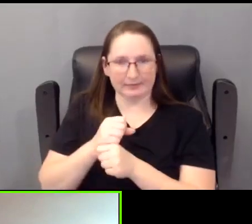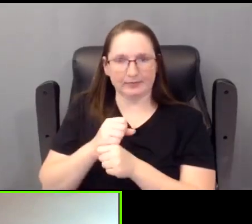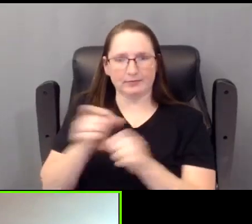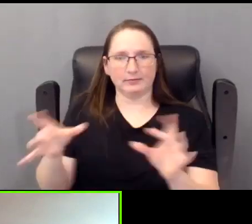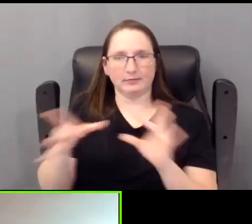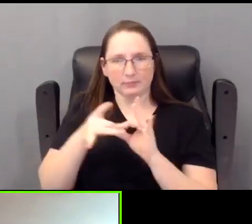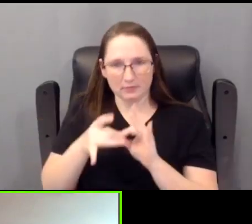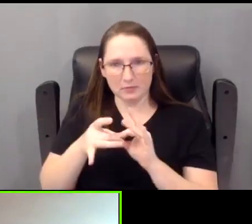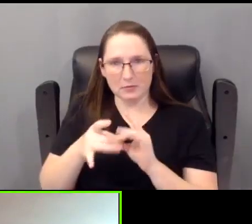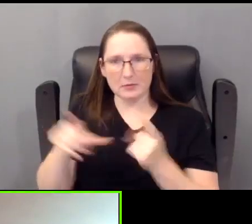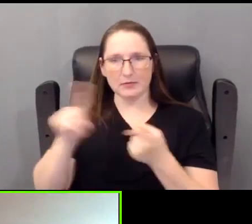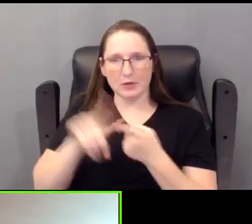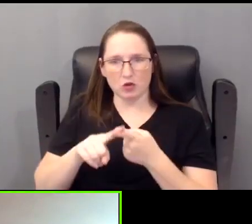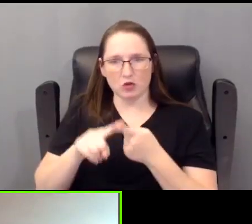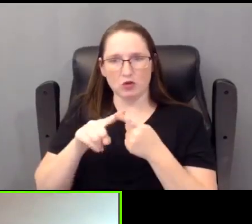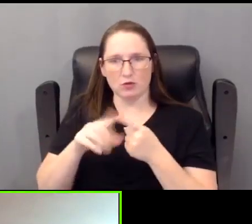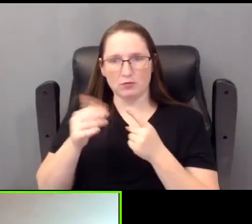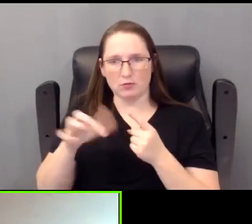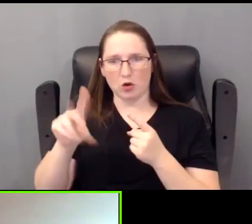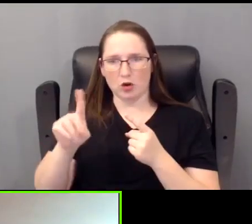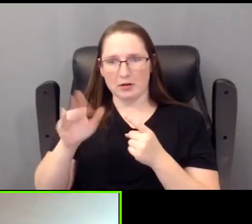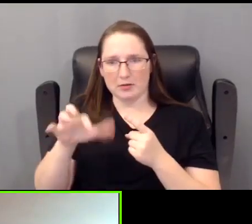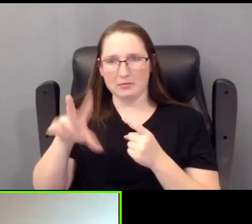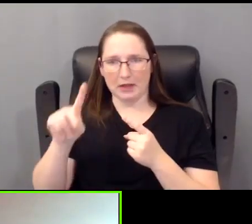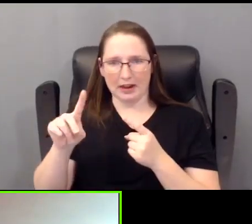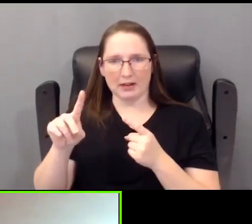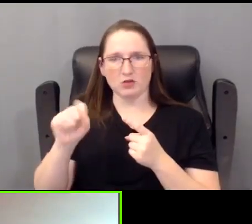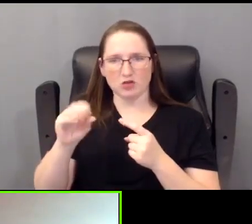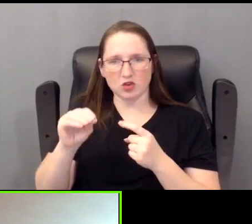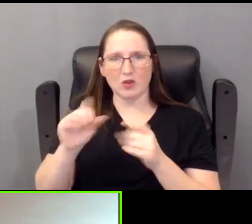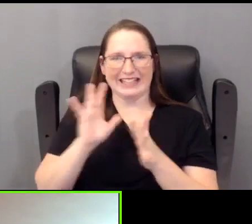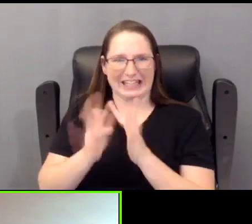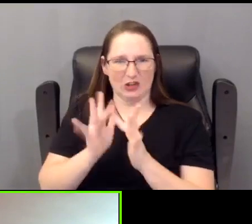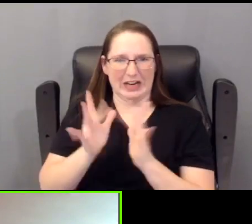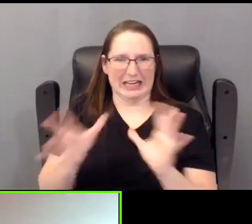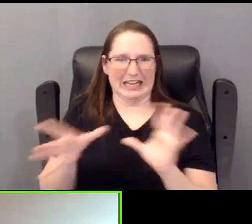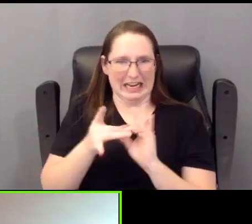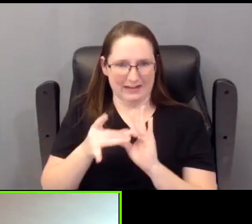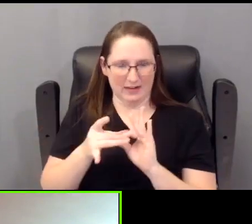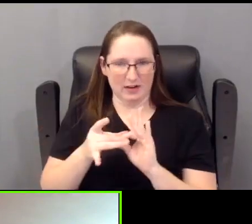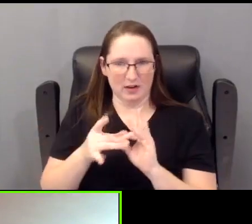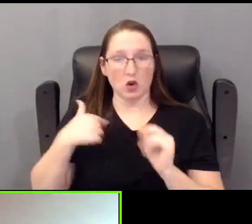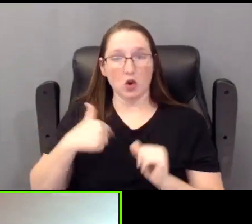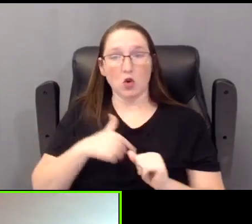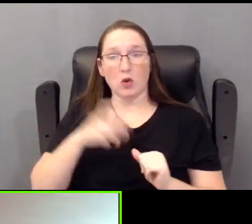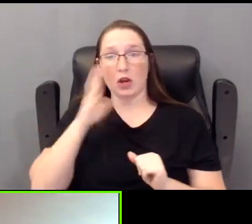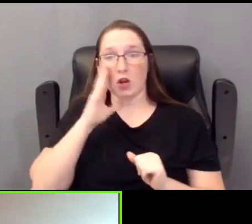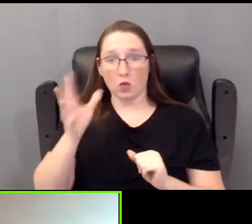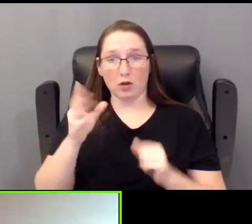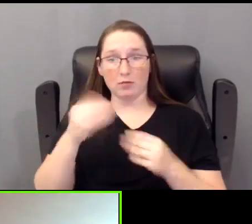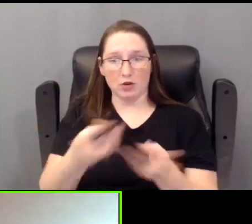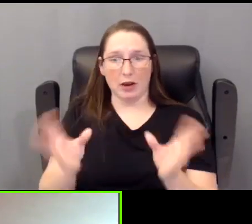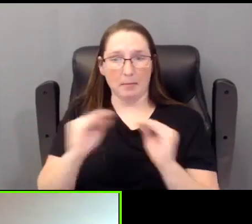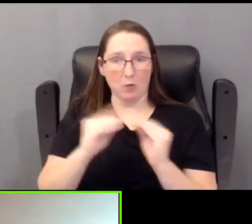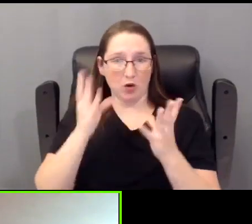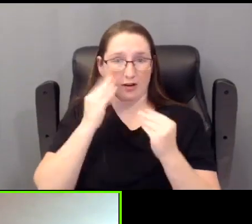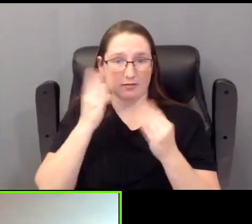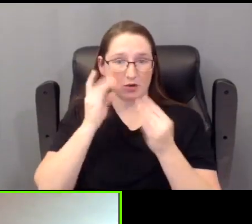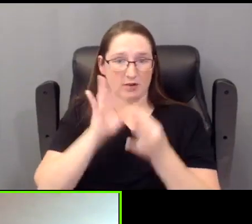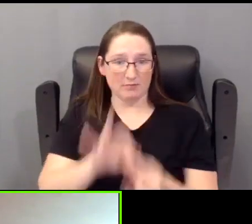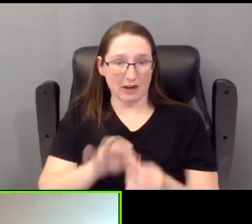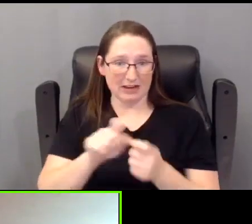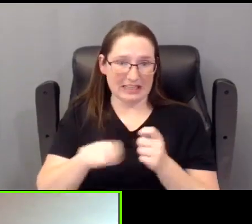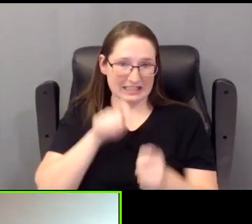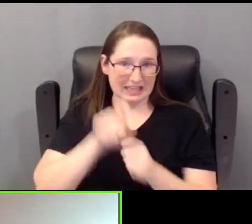connected to broadband access. So it's internet connectivity. We will be putting out more information about